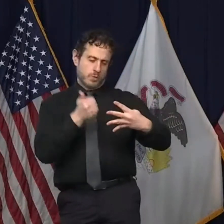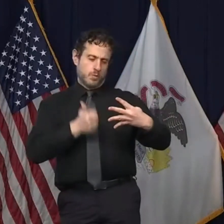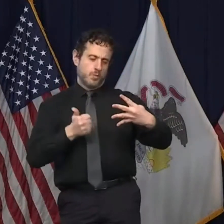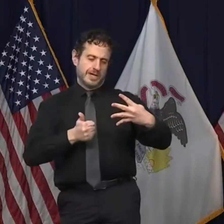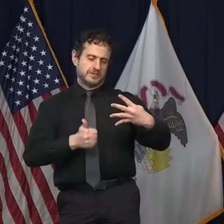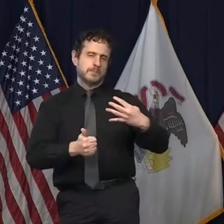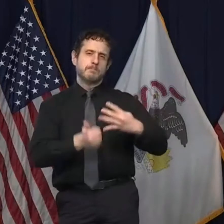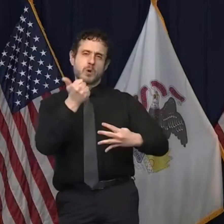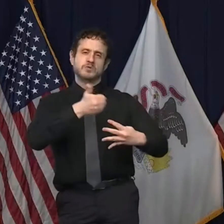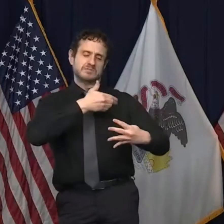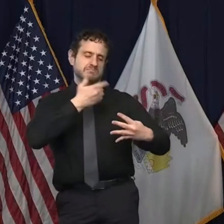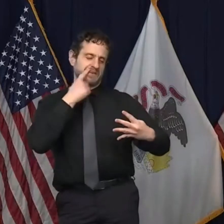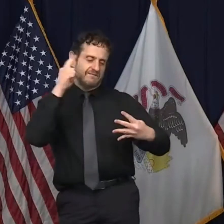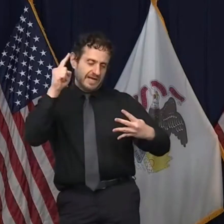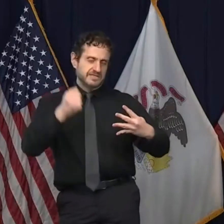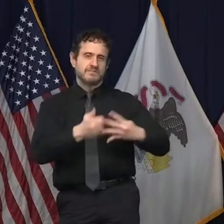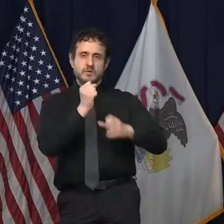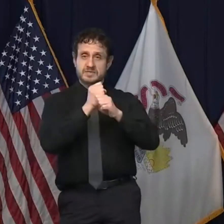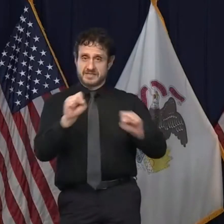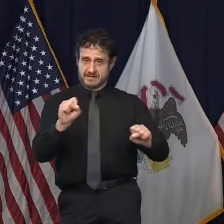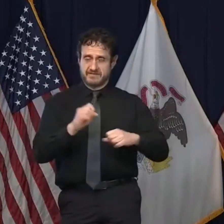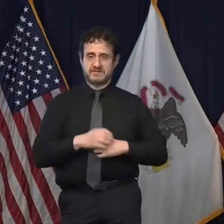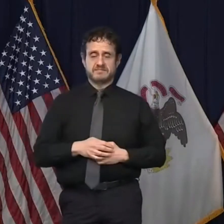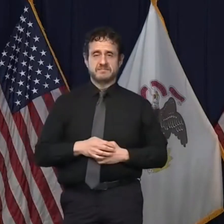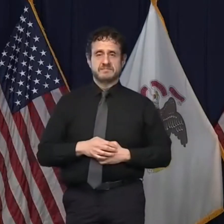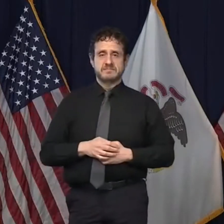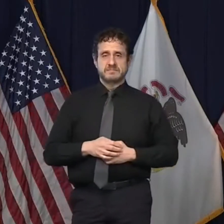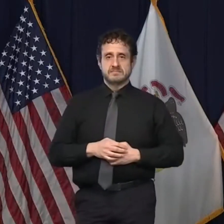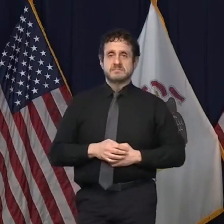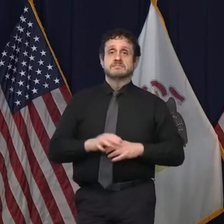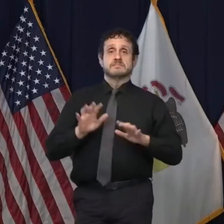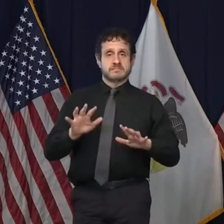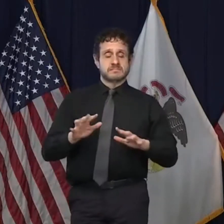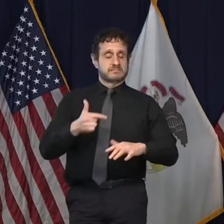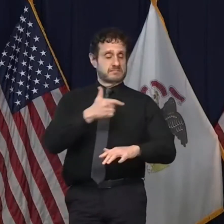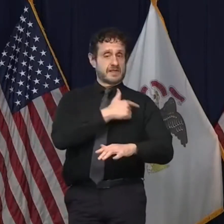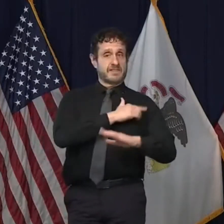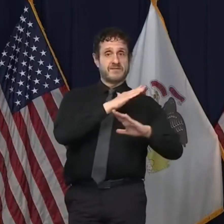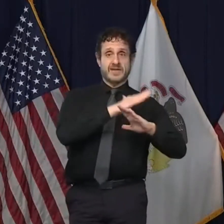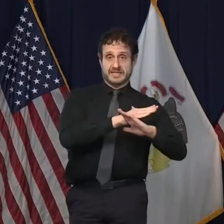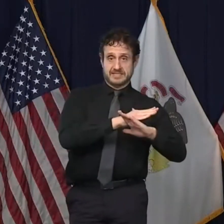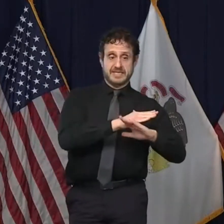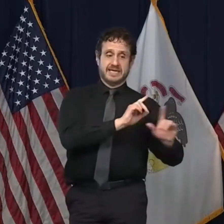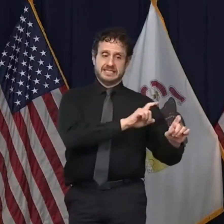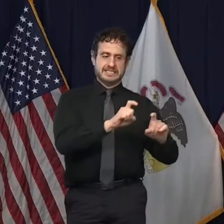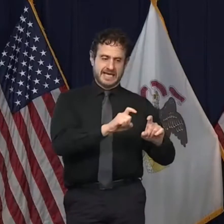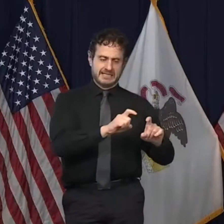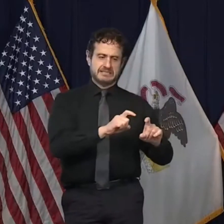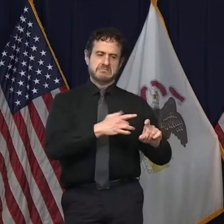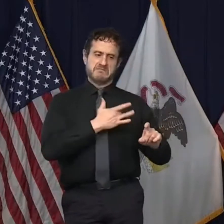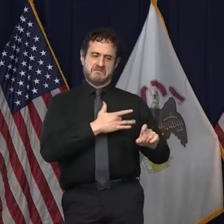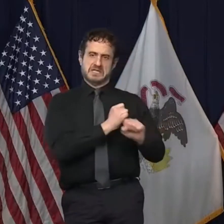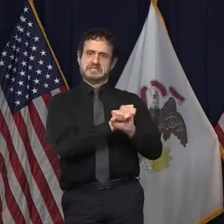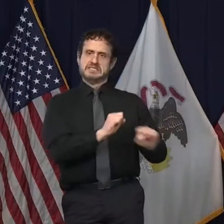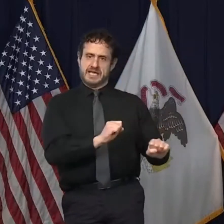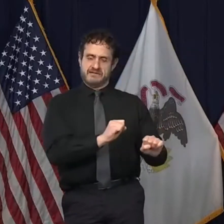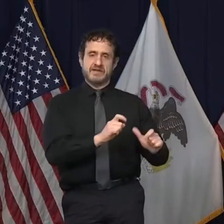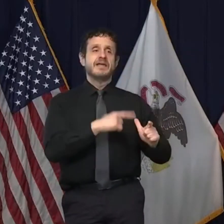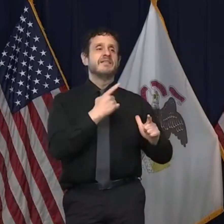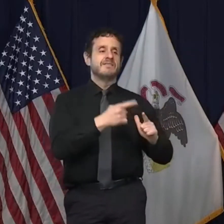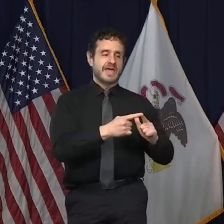and safe early results. Once a vaccine passes early safety protocols, clinical trials